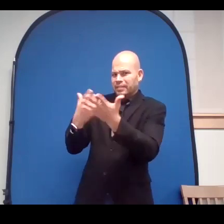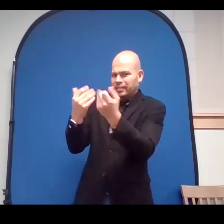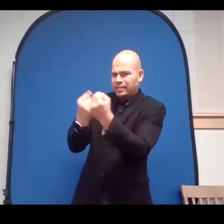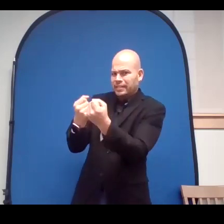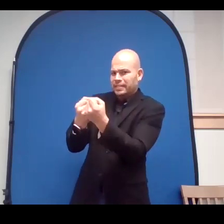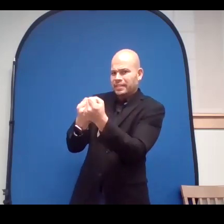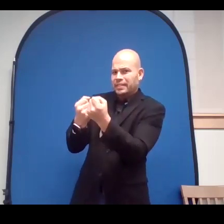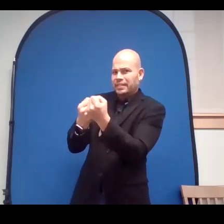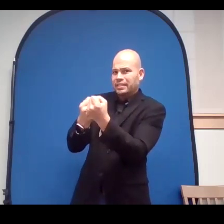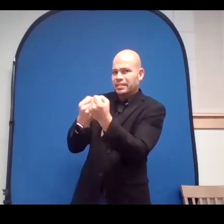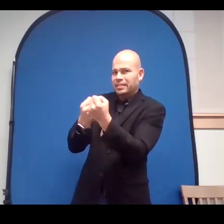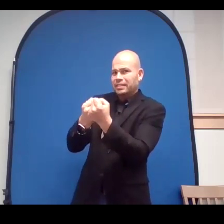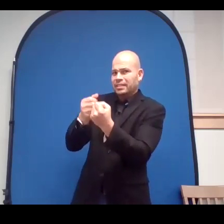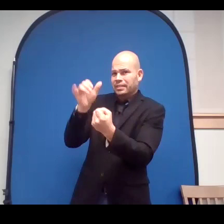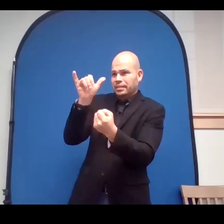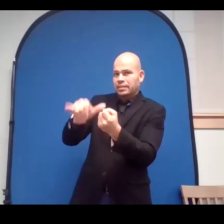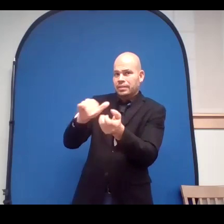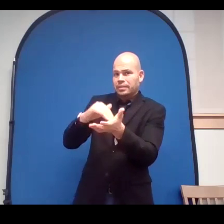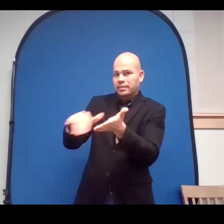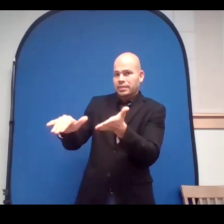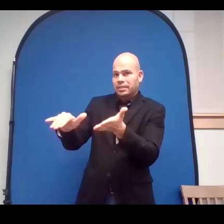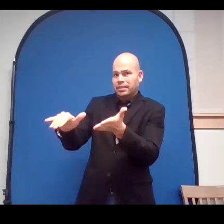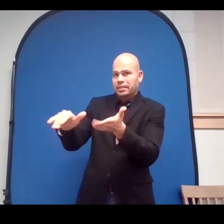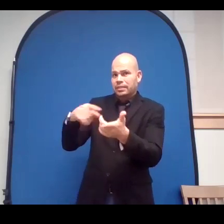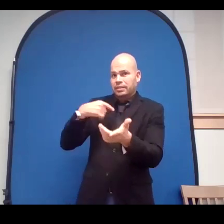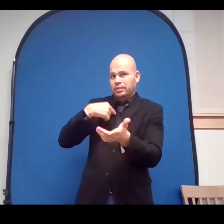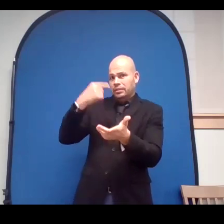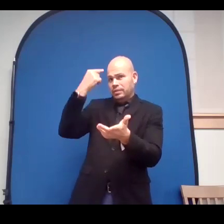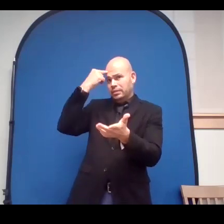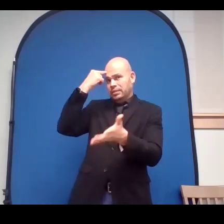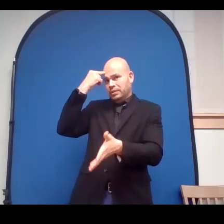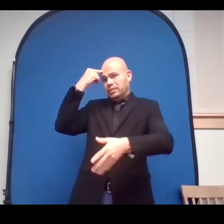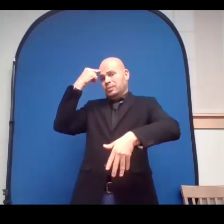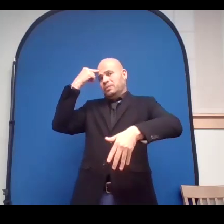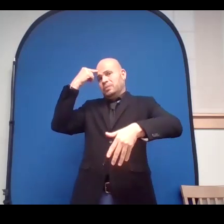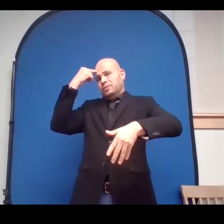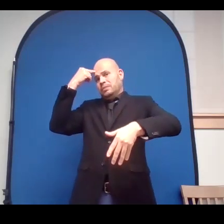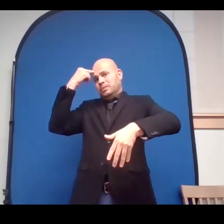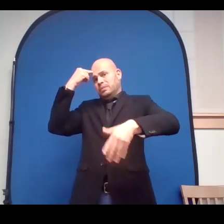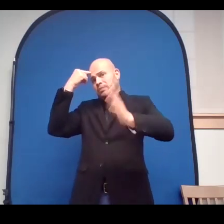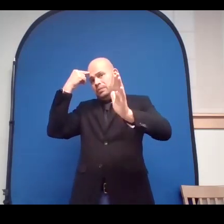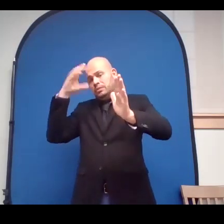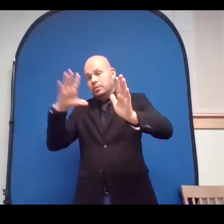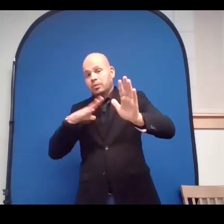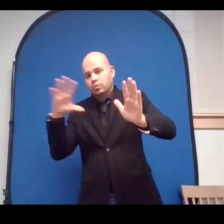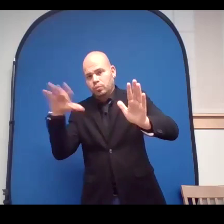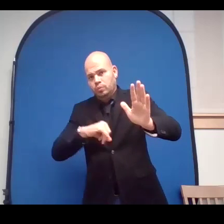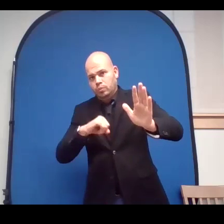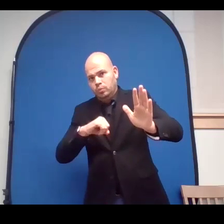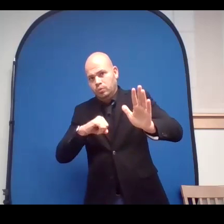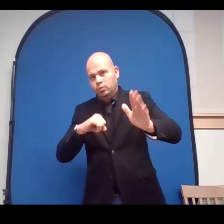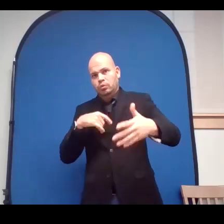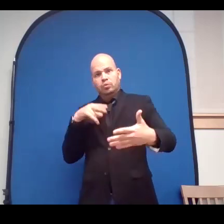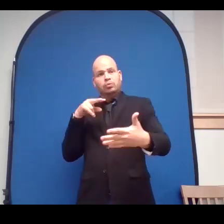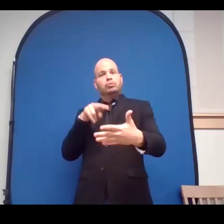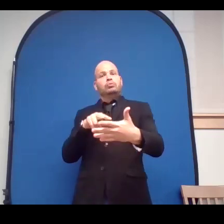and then discharged. That at that point, and assumed that he would be they would